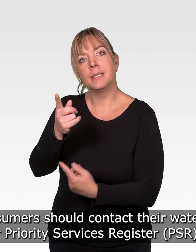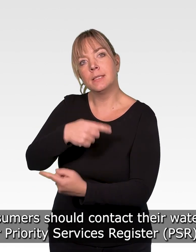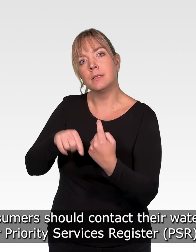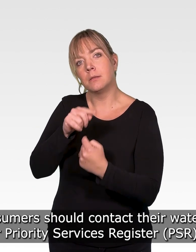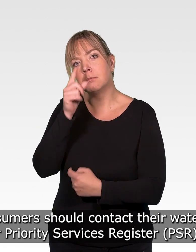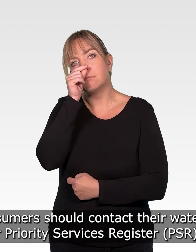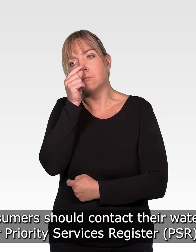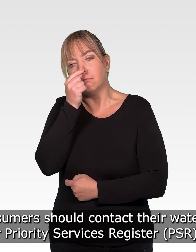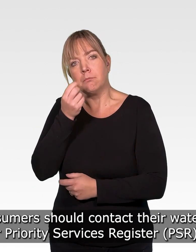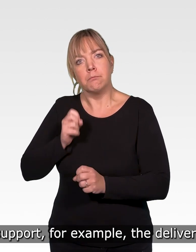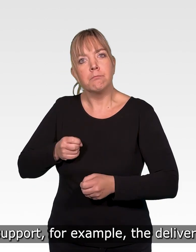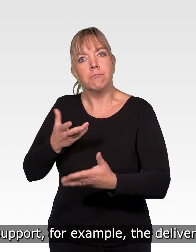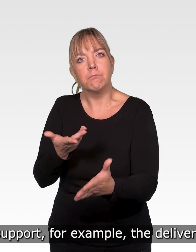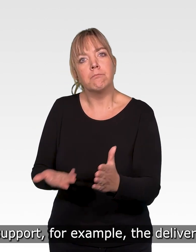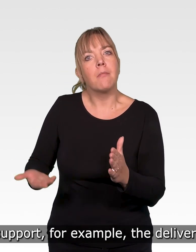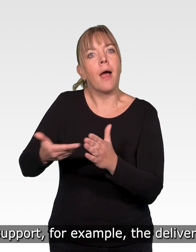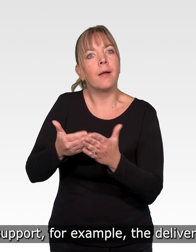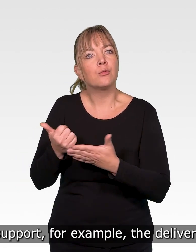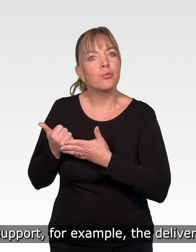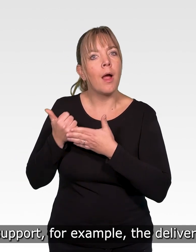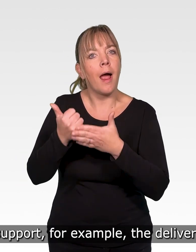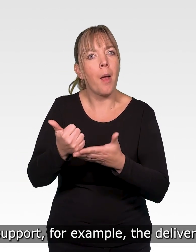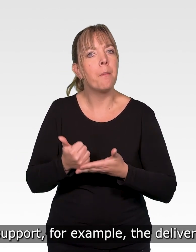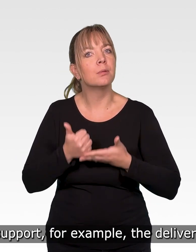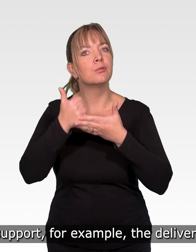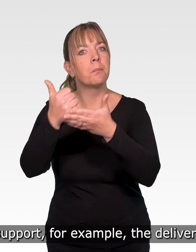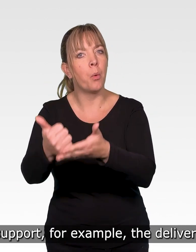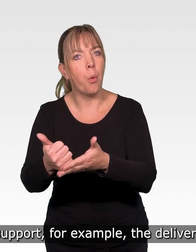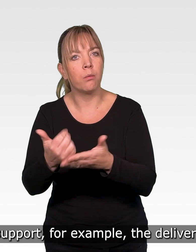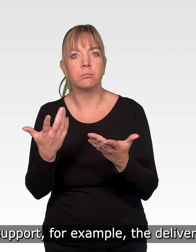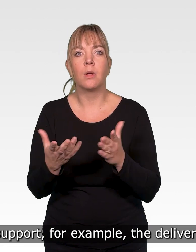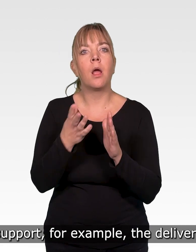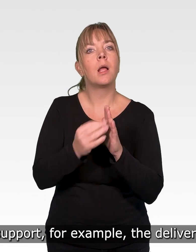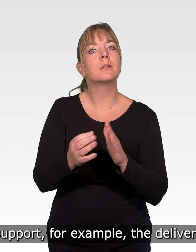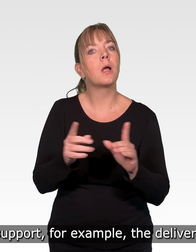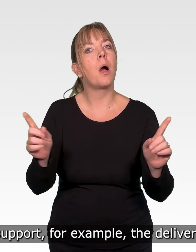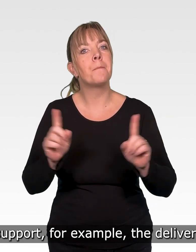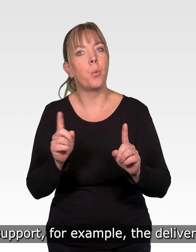So they could get extra help and support, for example, the delivery of bottled water.